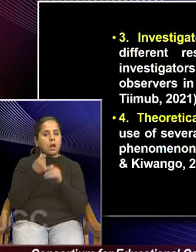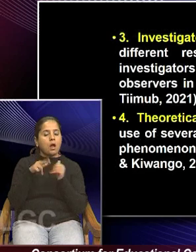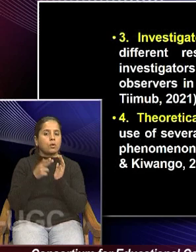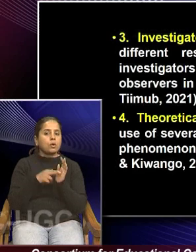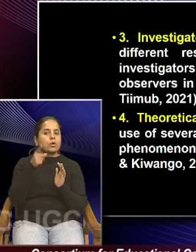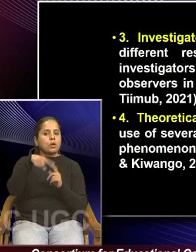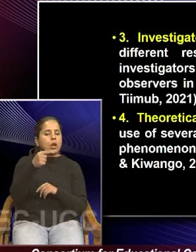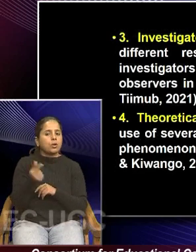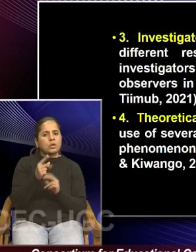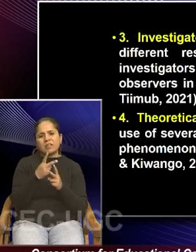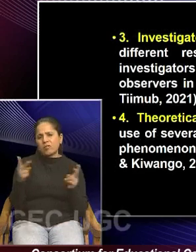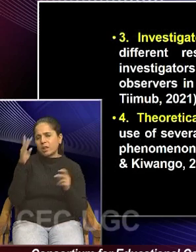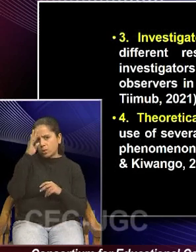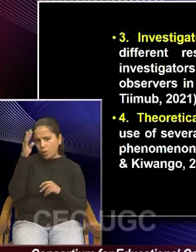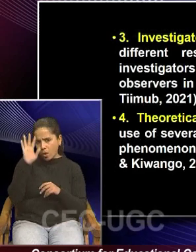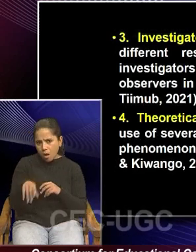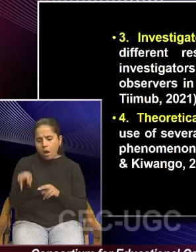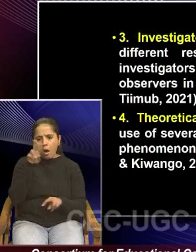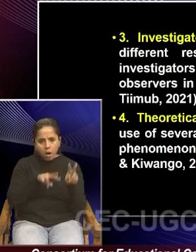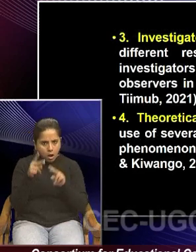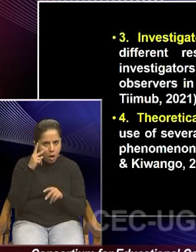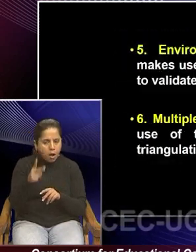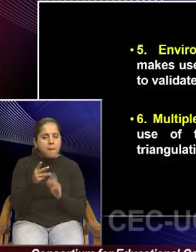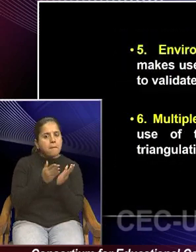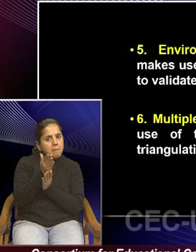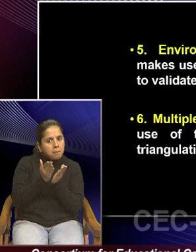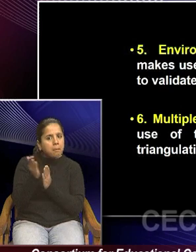makes use of several theories in analyzing a phenomenon.